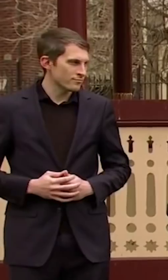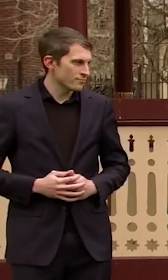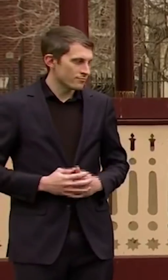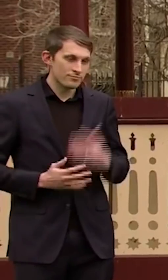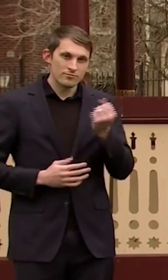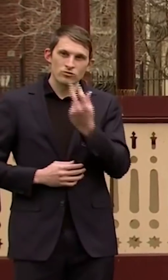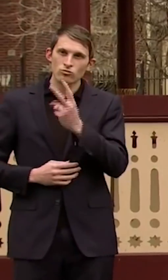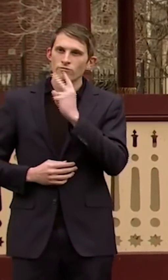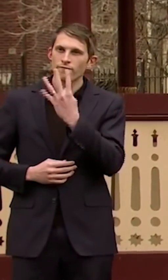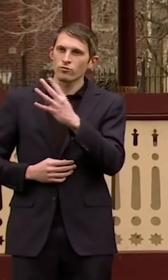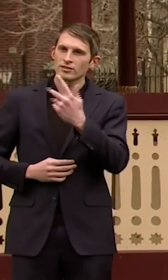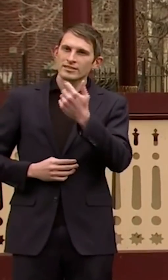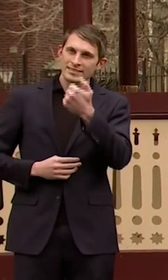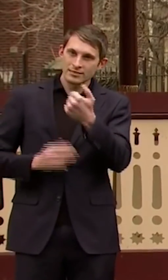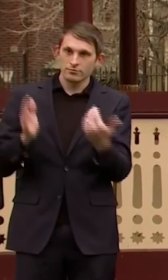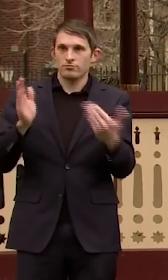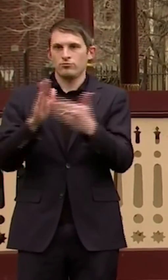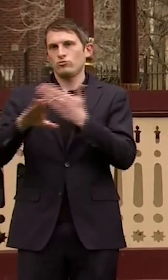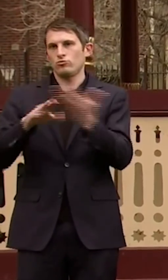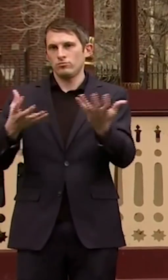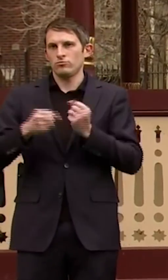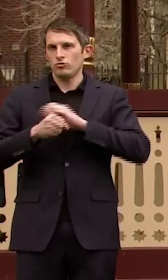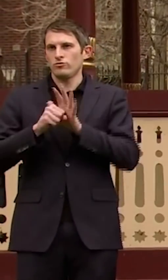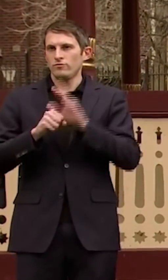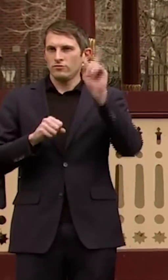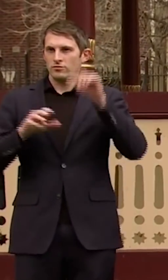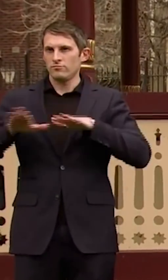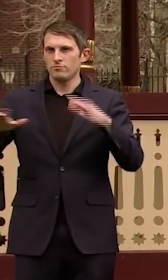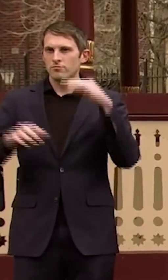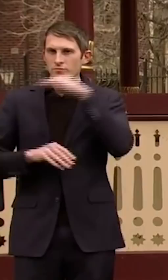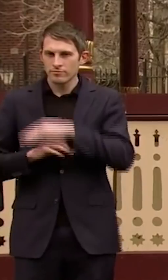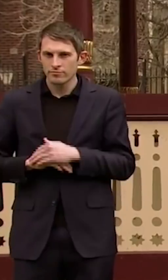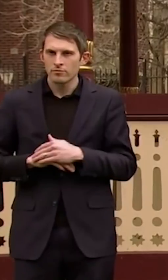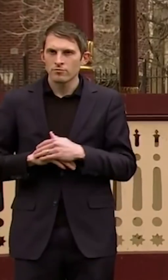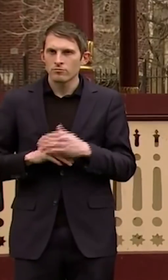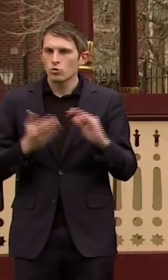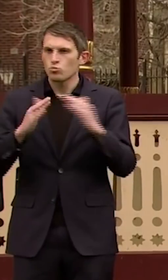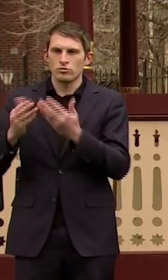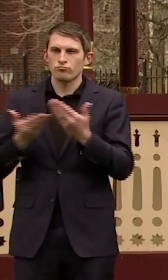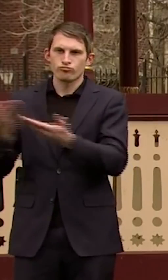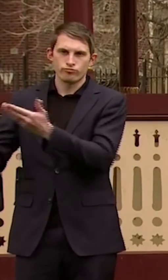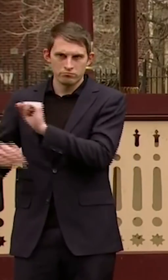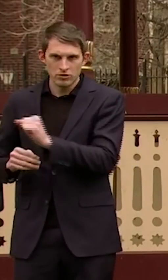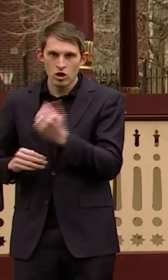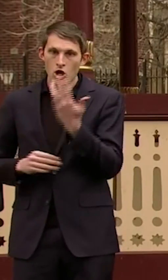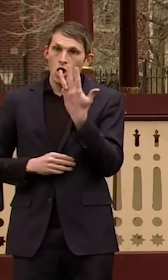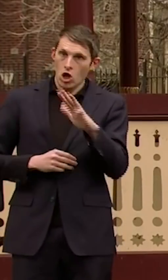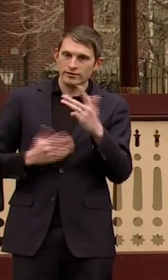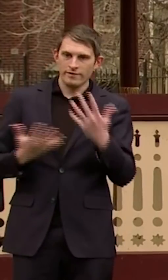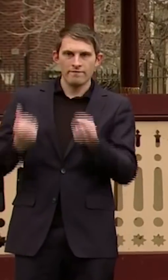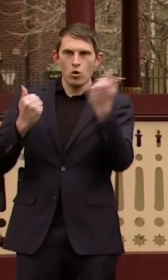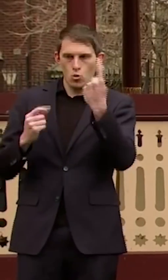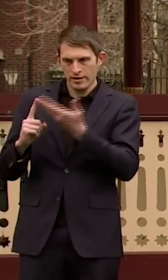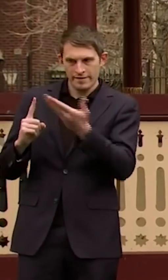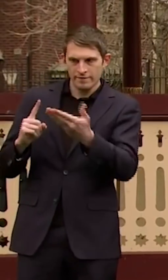There are 246 additional cases reported in today's numbers. They're all locally acquired. 90 of those cases are linked to